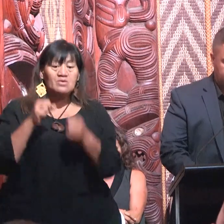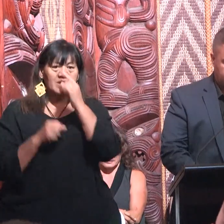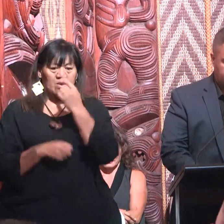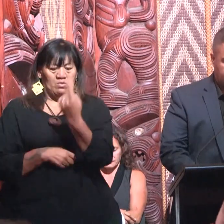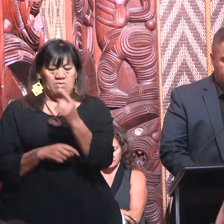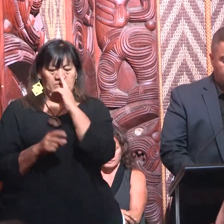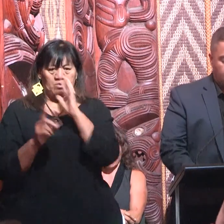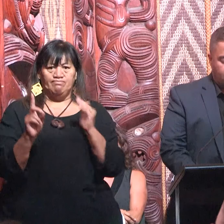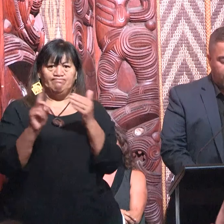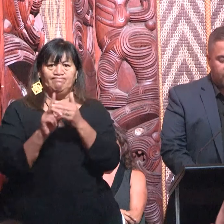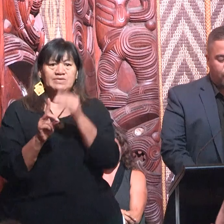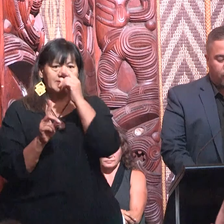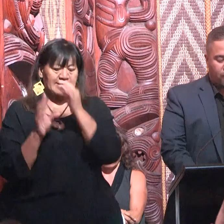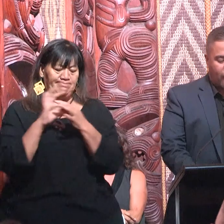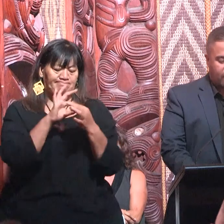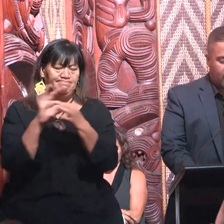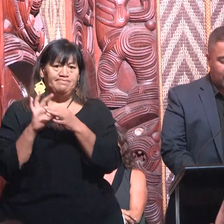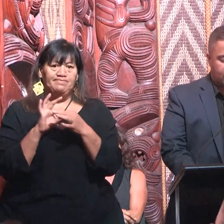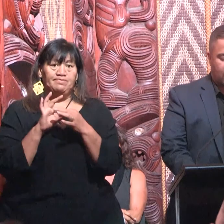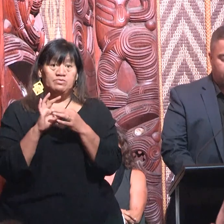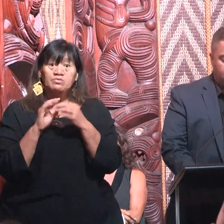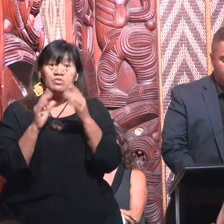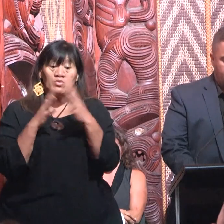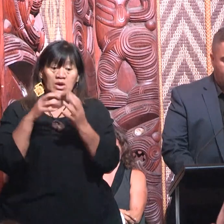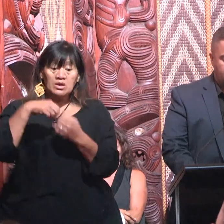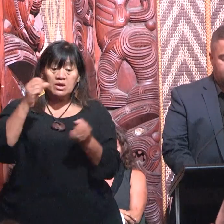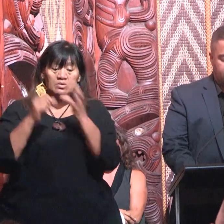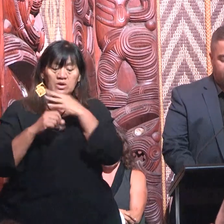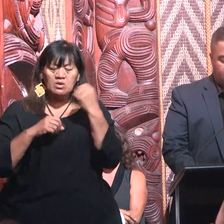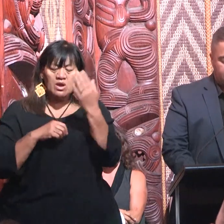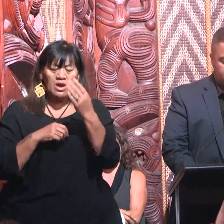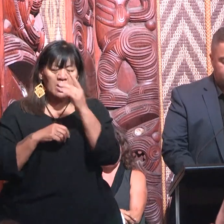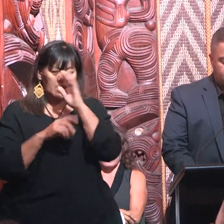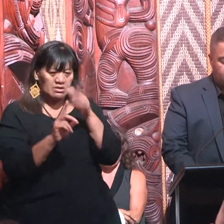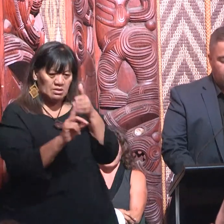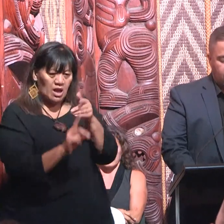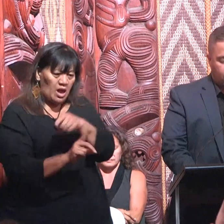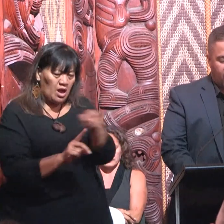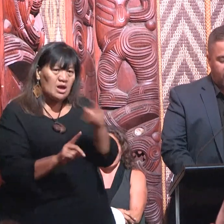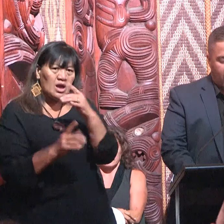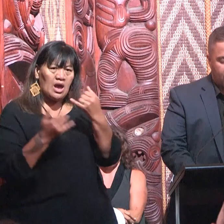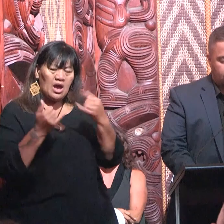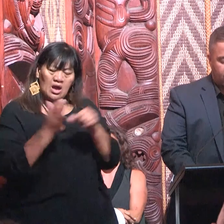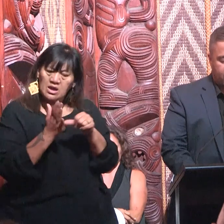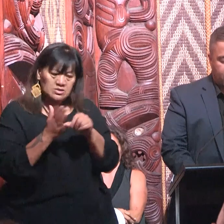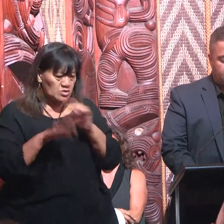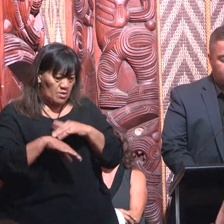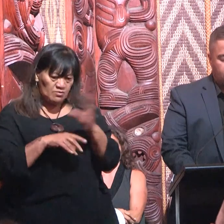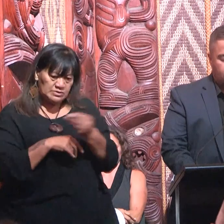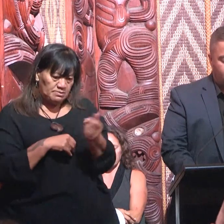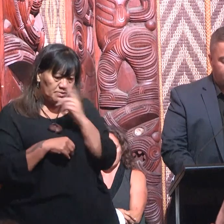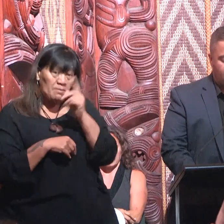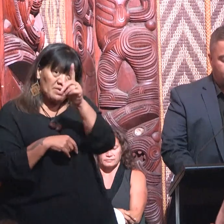one nation. May the spirit of Waitangi light up the hardships of our nation so we have the heart